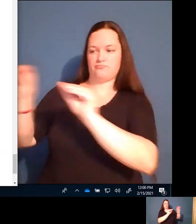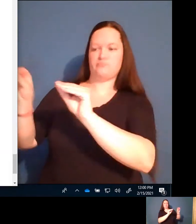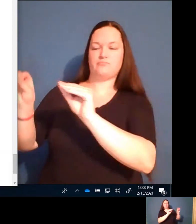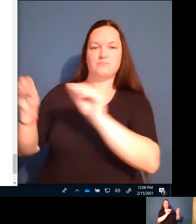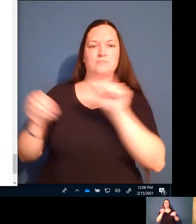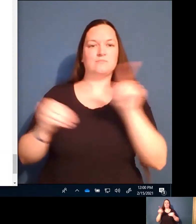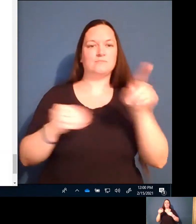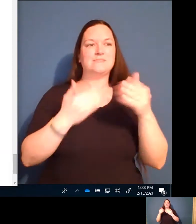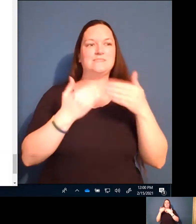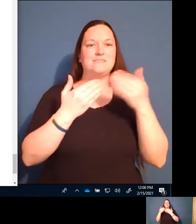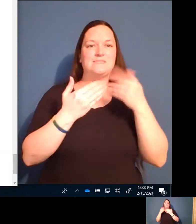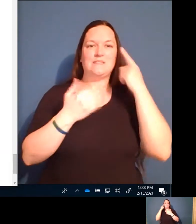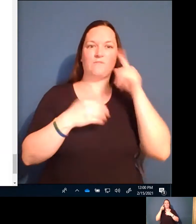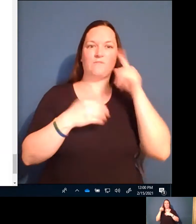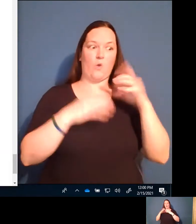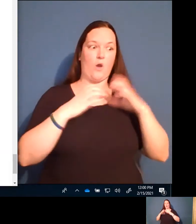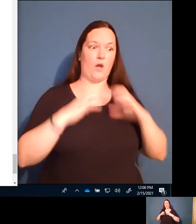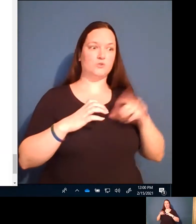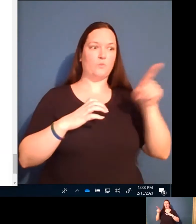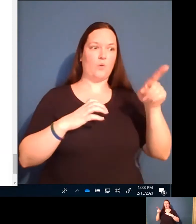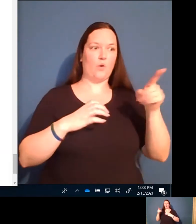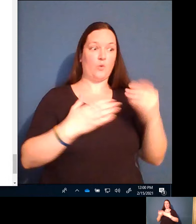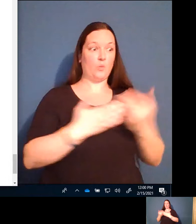it easy to add a record for a new customer